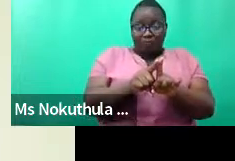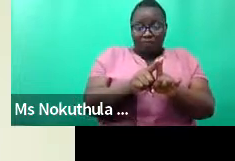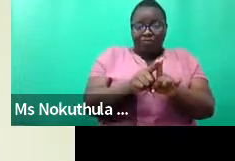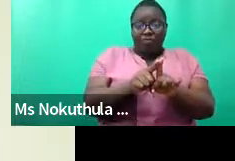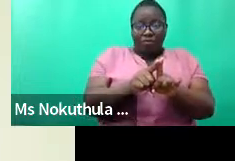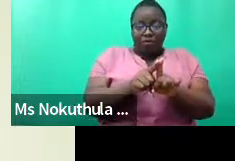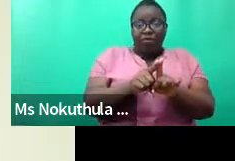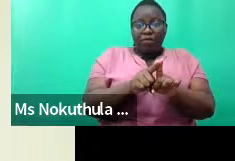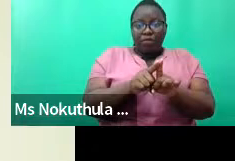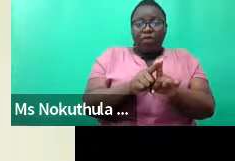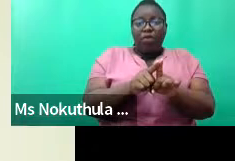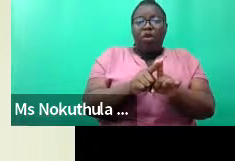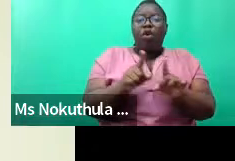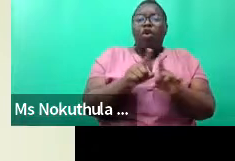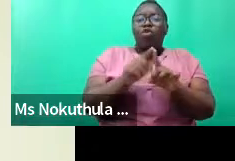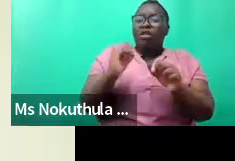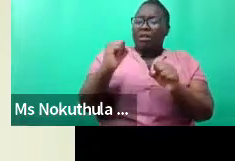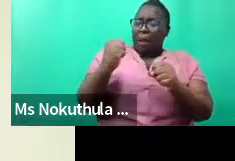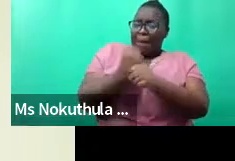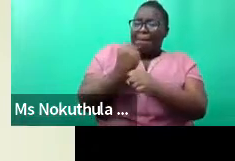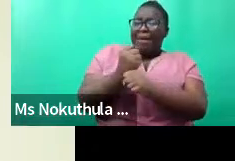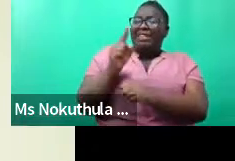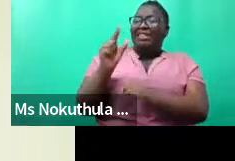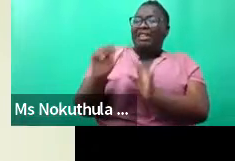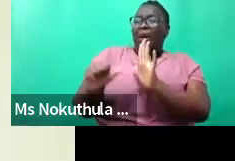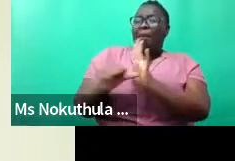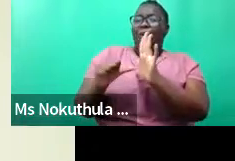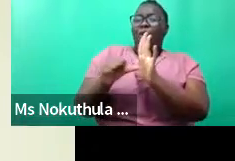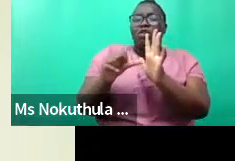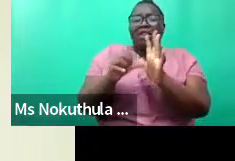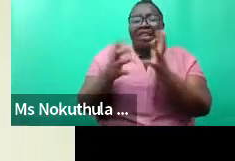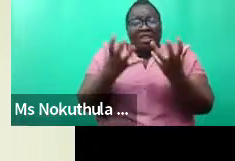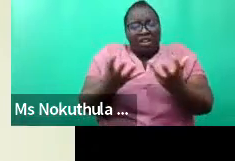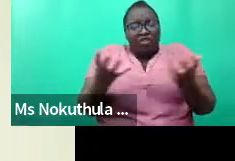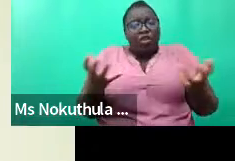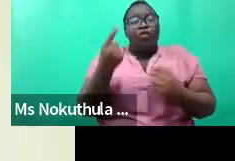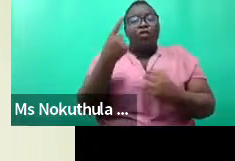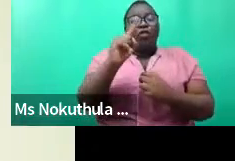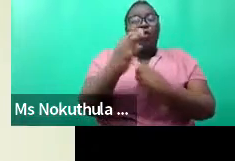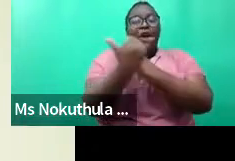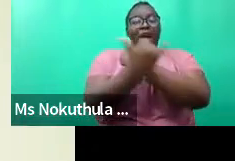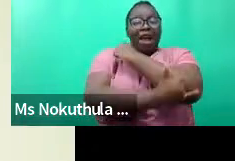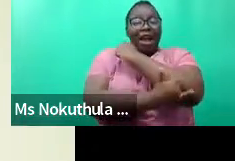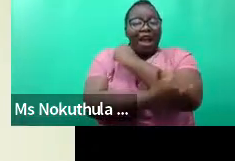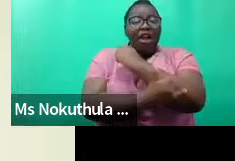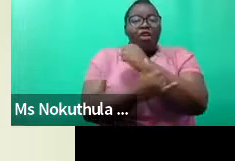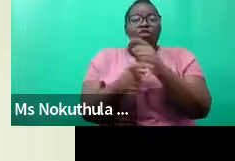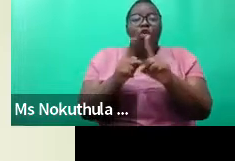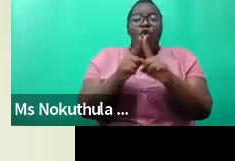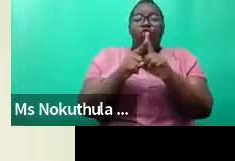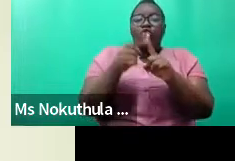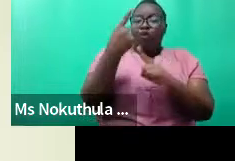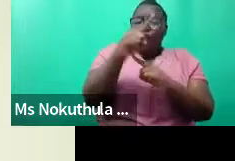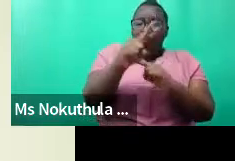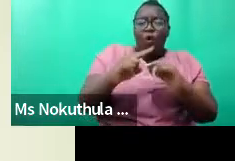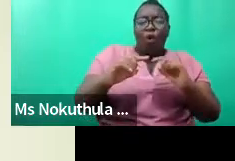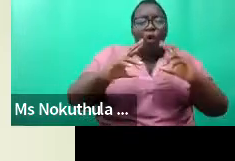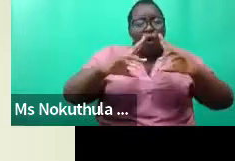that makes it an important resource in the country, an important resource for explorative research, an